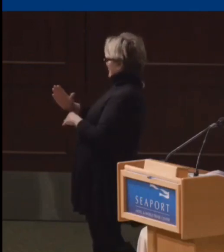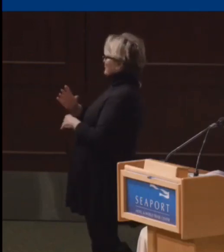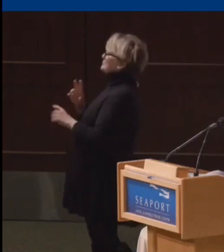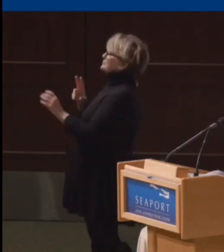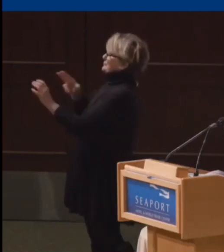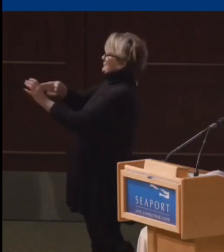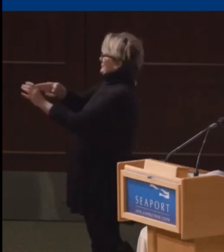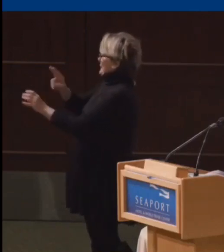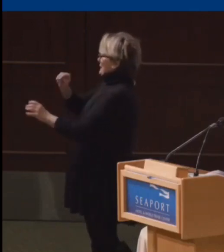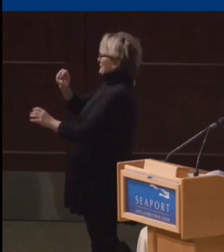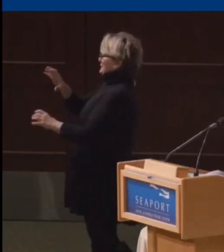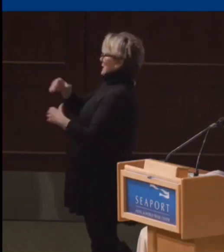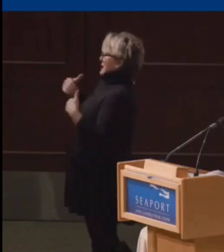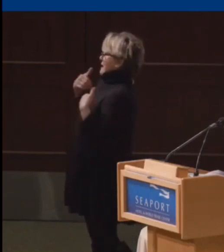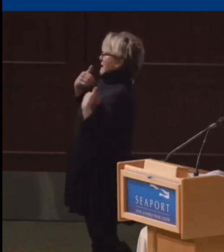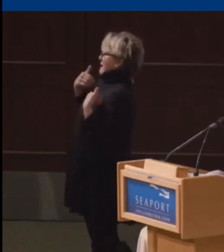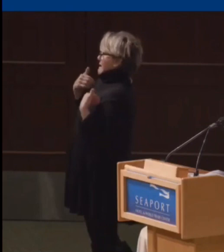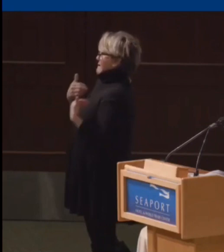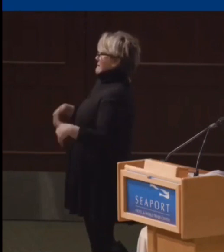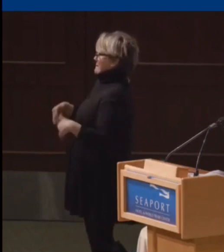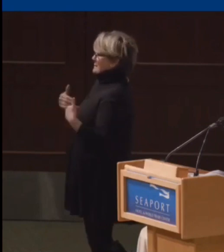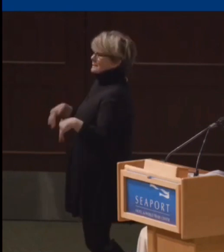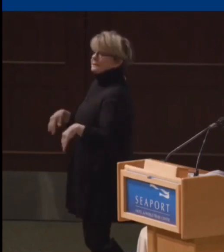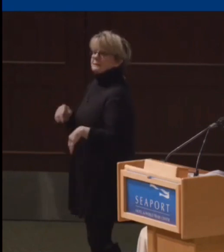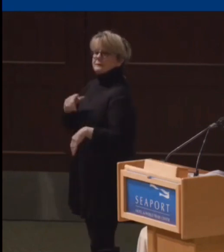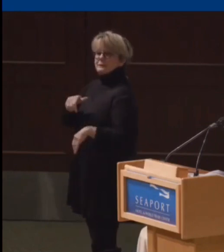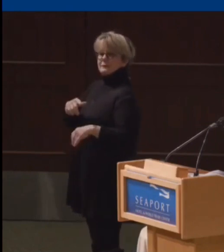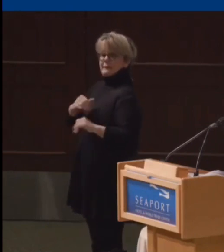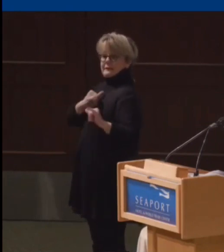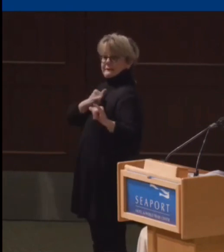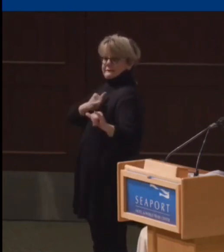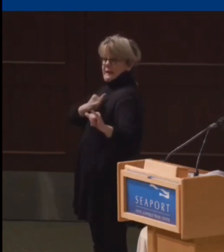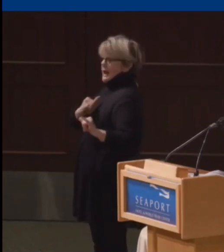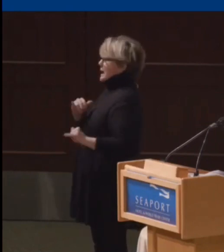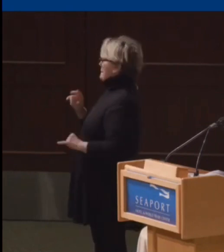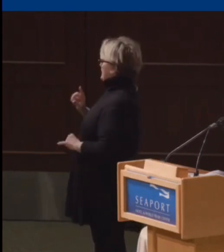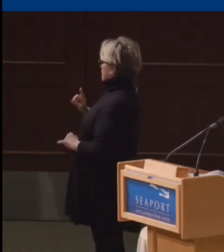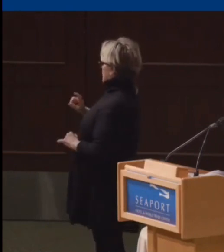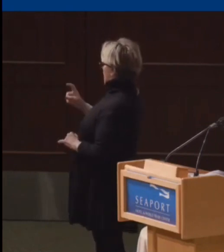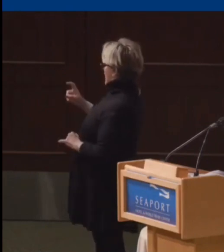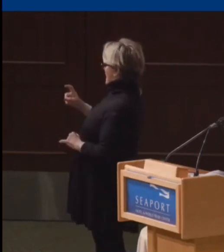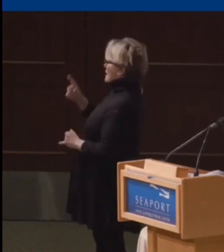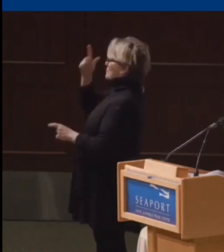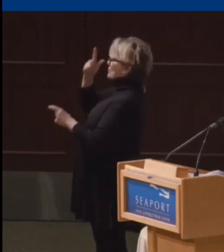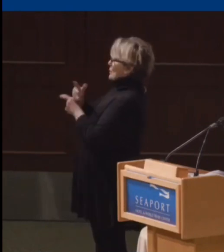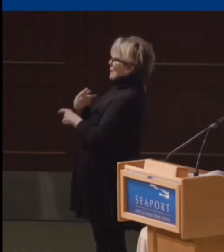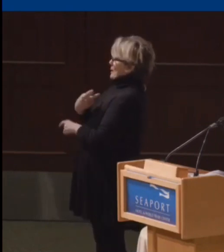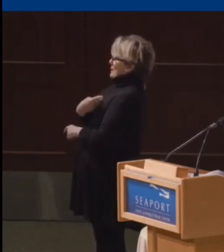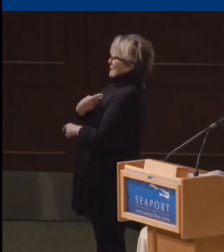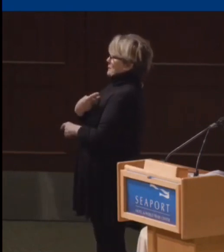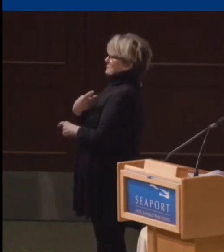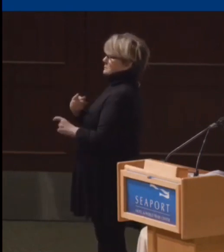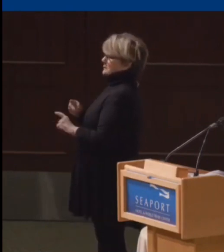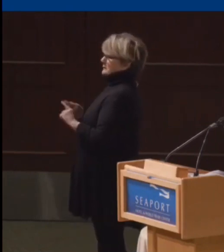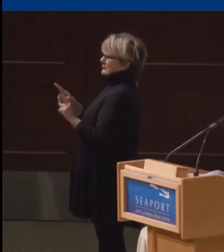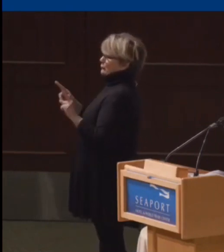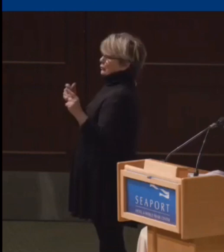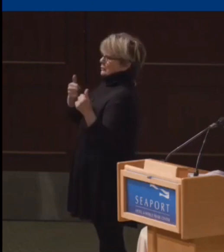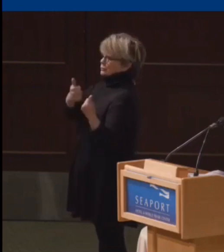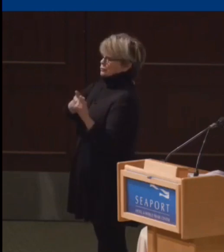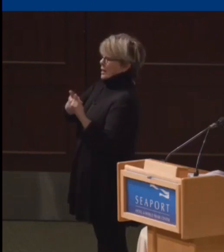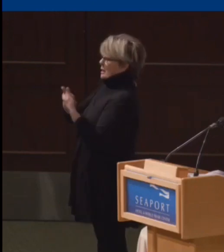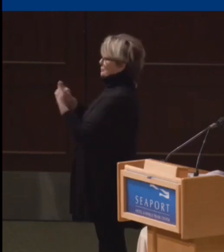NECC at a very young age. Though we have the same diagnosis, my brother and I have very different